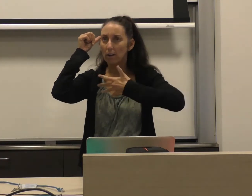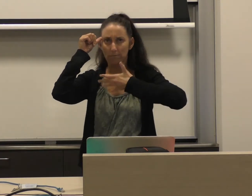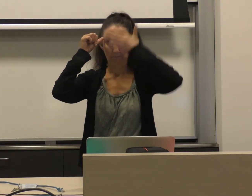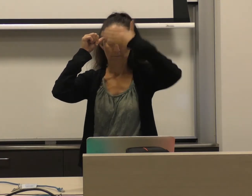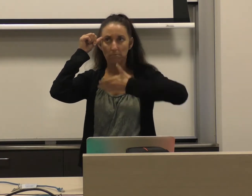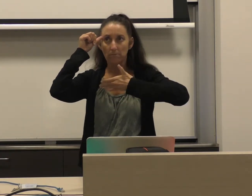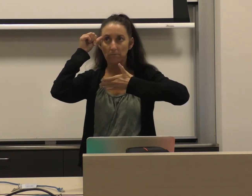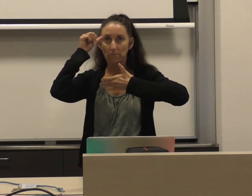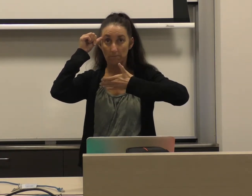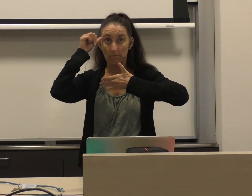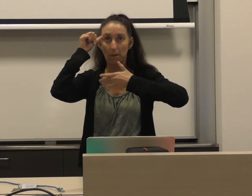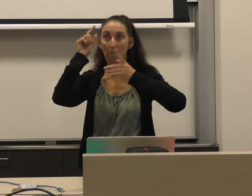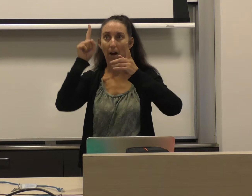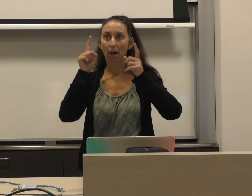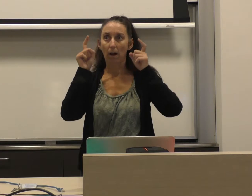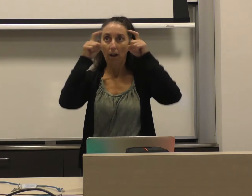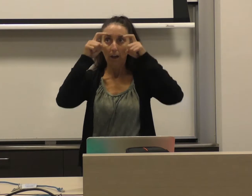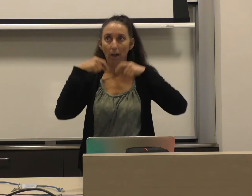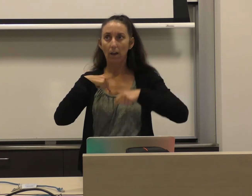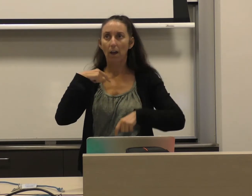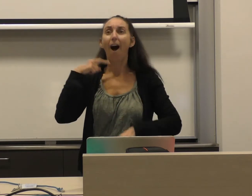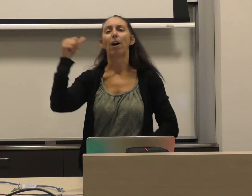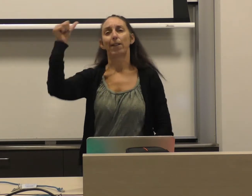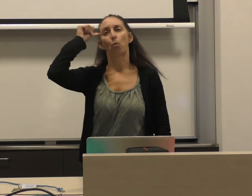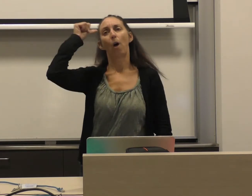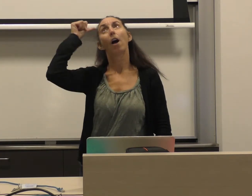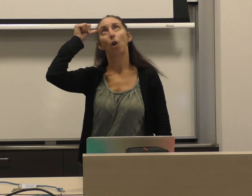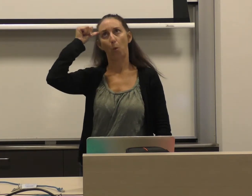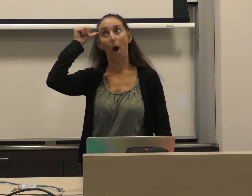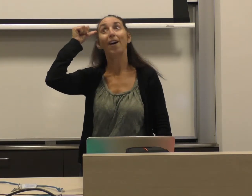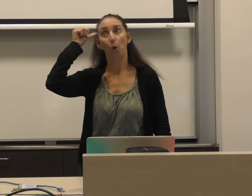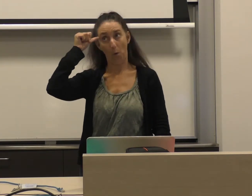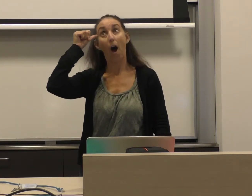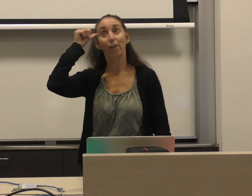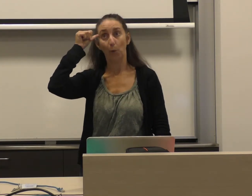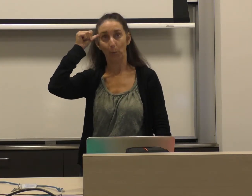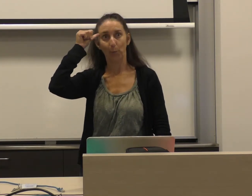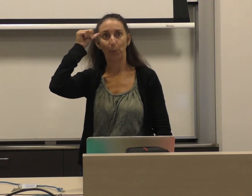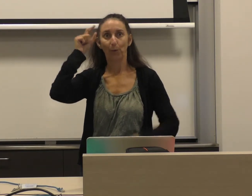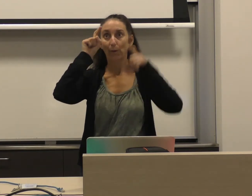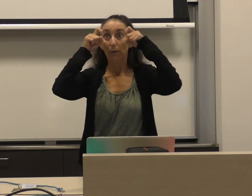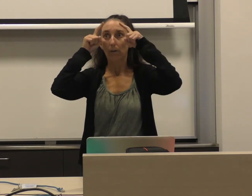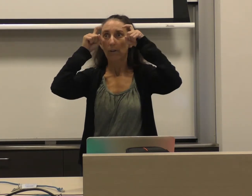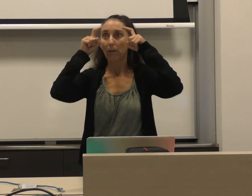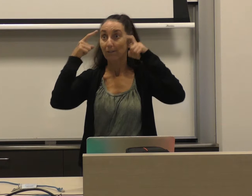when we use the sign for I know something, you can use the eyebrows in particular ways,